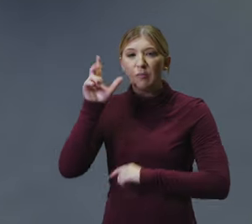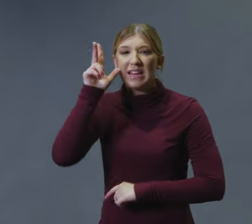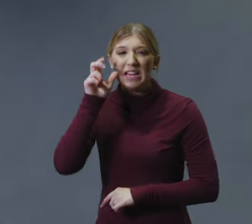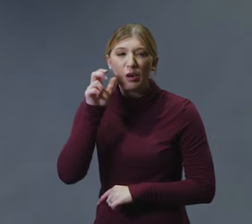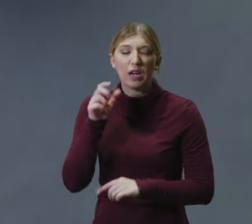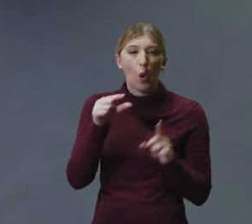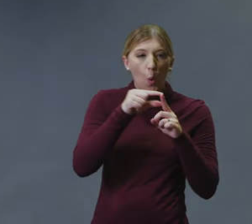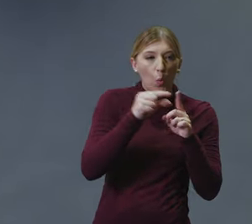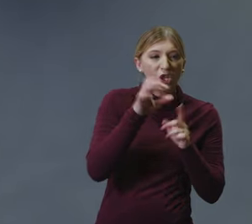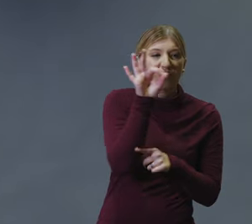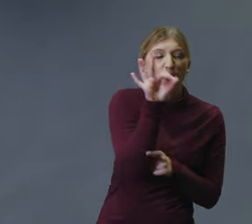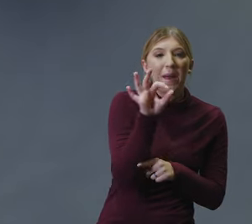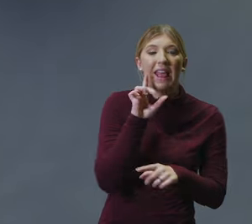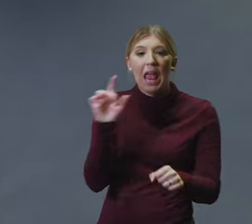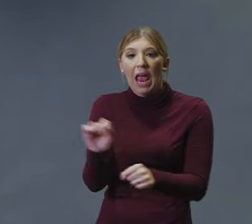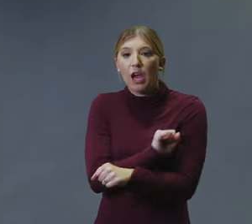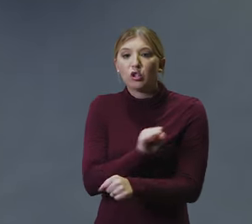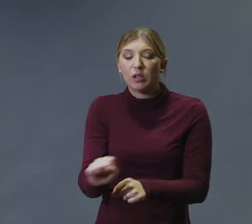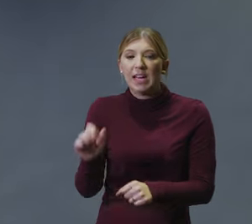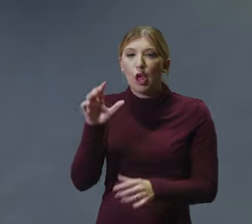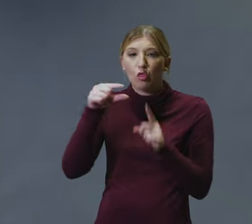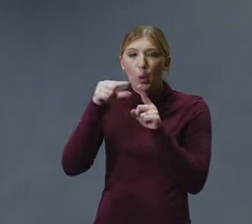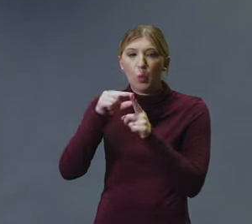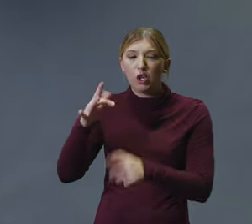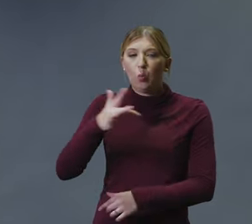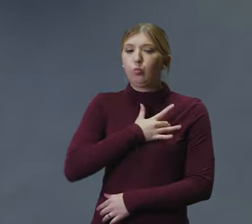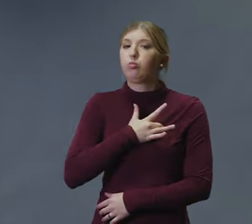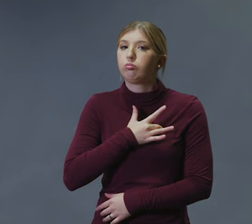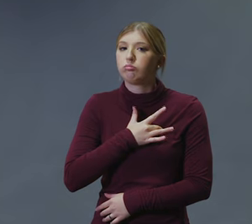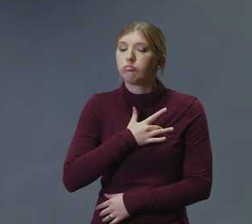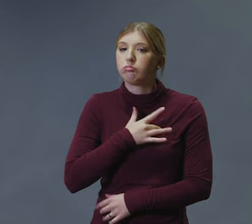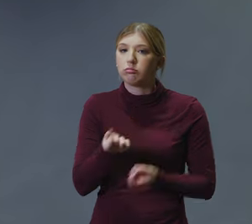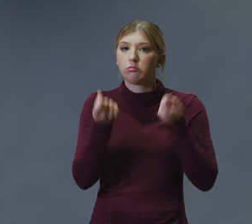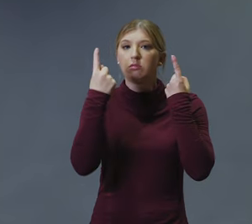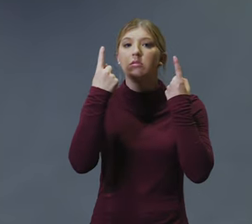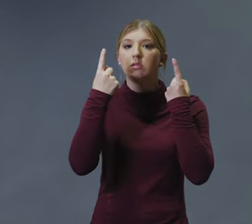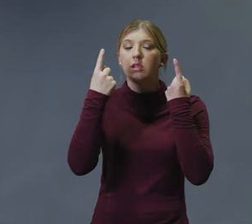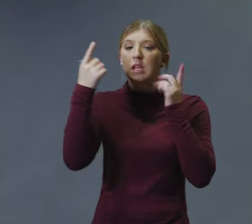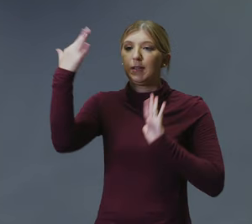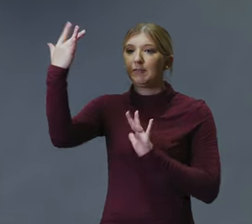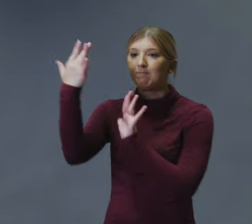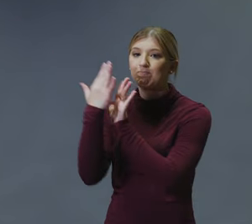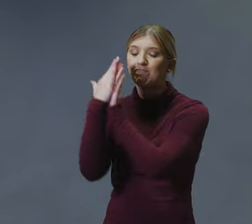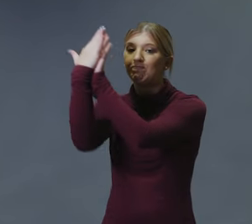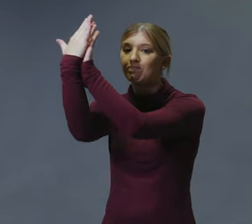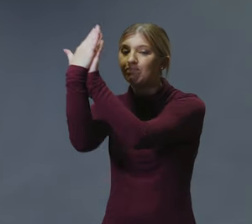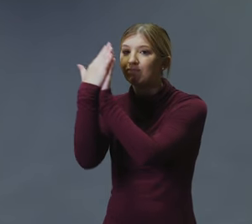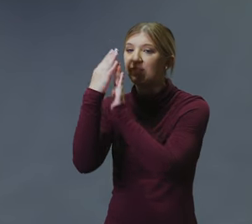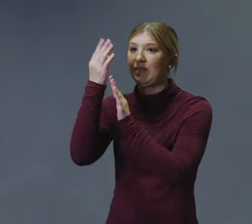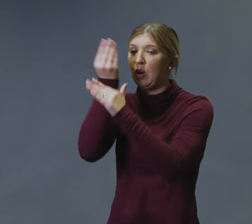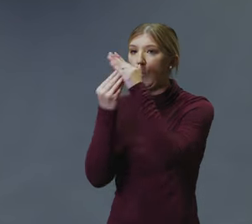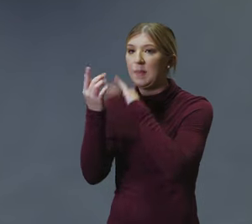the words of a sermon and actually having those words pierce our hearts and draw us closer to God in